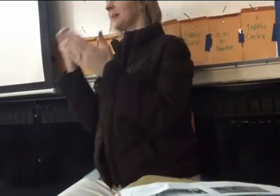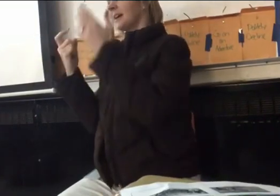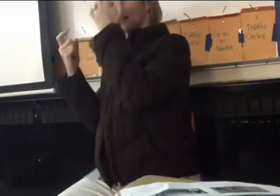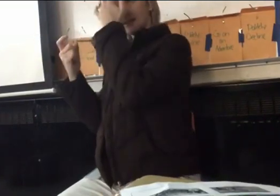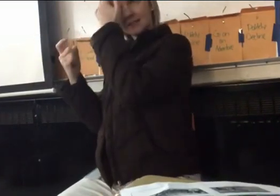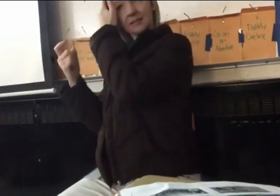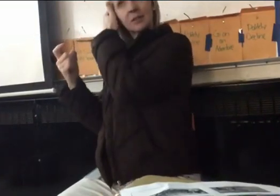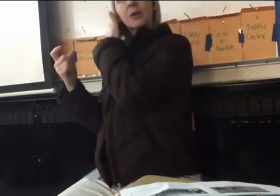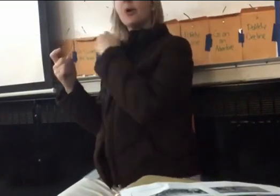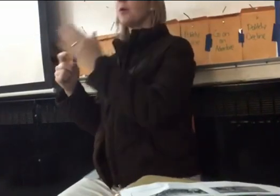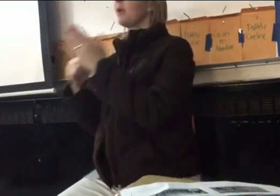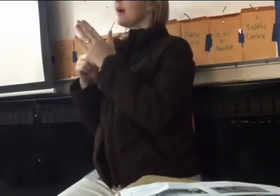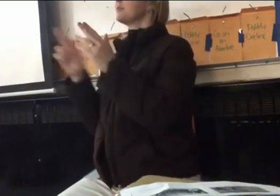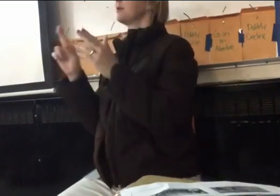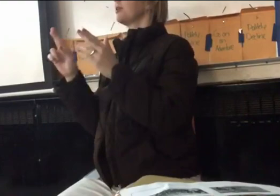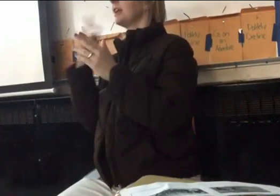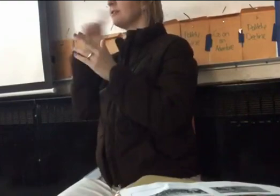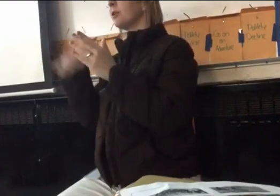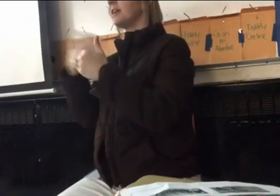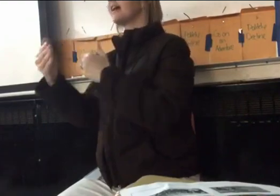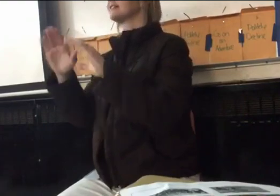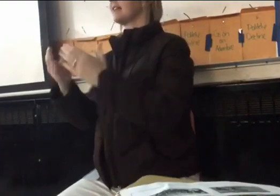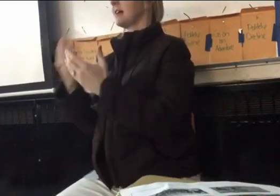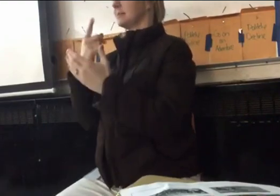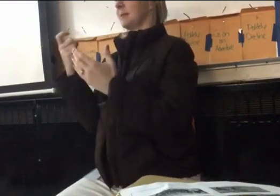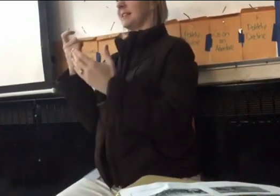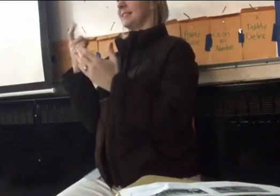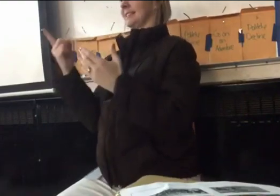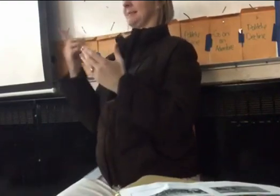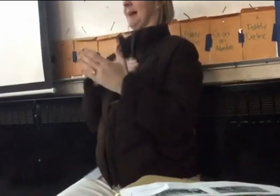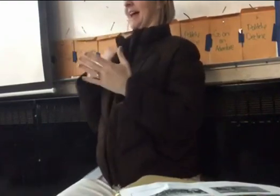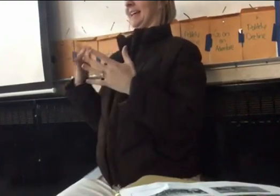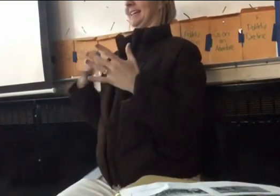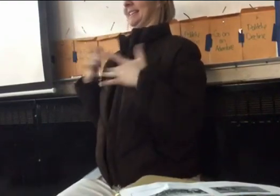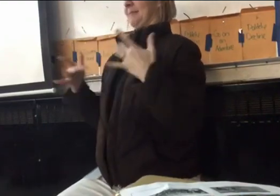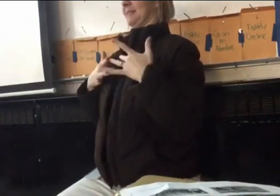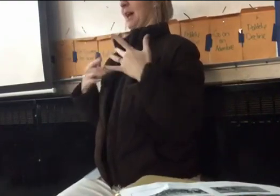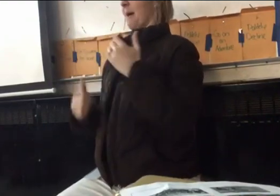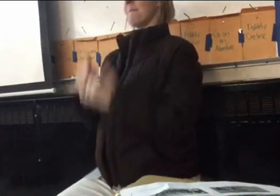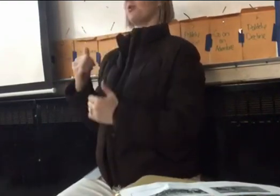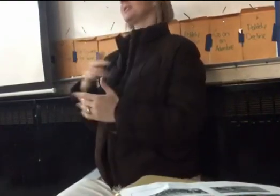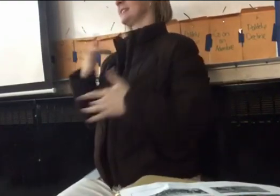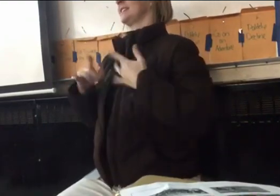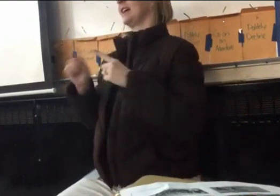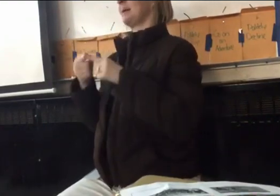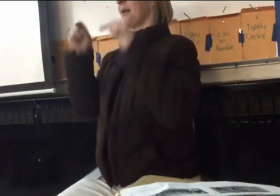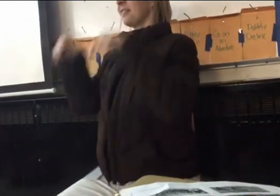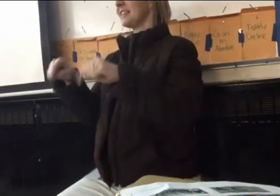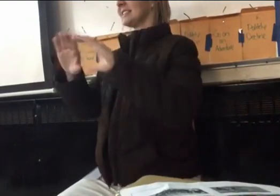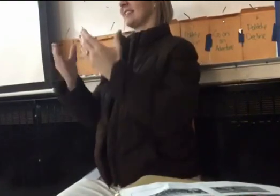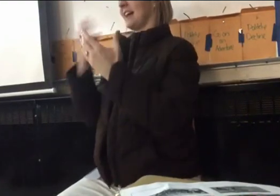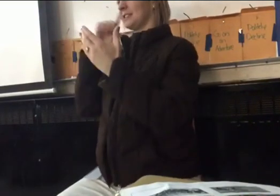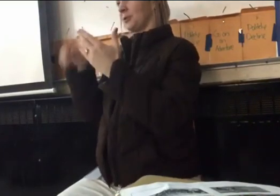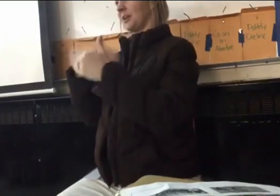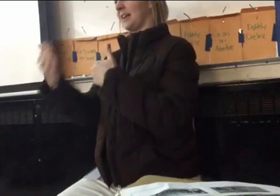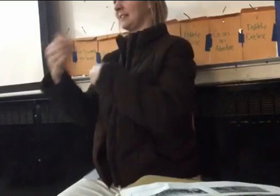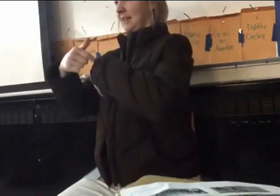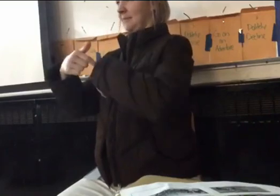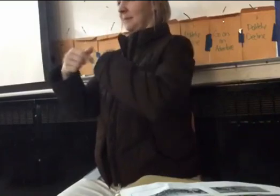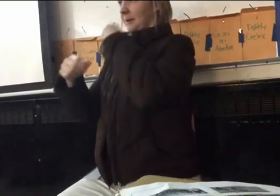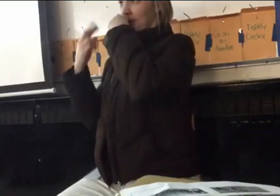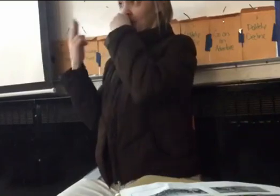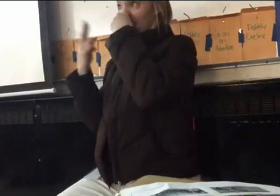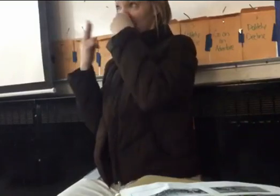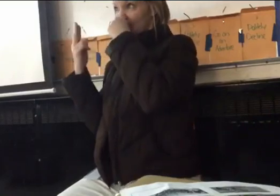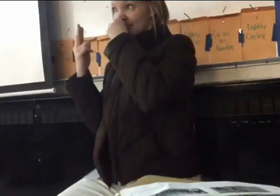we have to be ready for next class, because here's my little excitement, and I'm most excited about this class for next class. Here's the